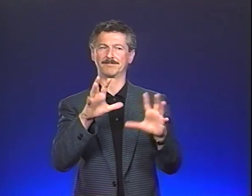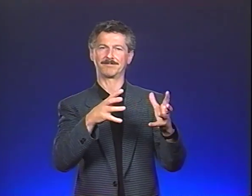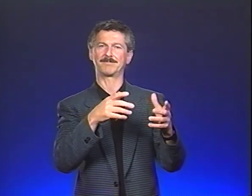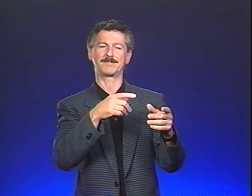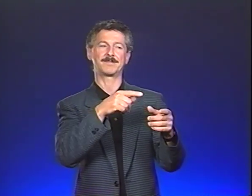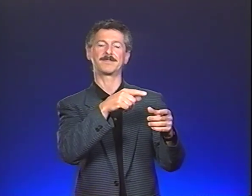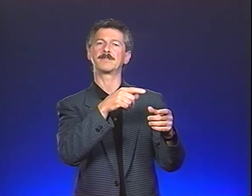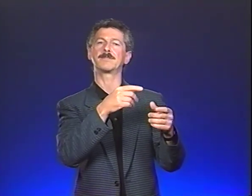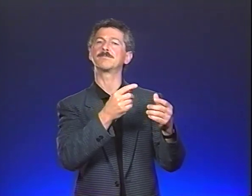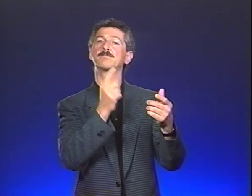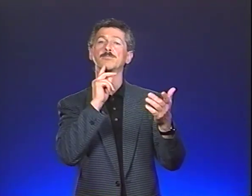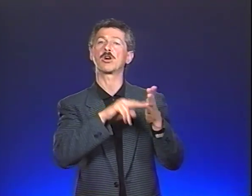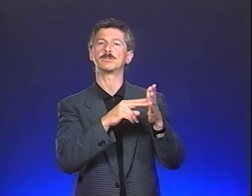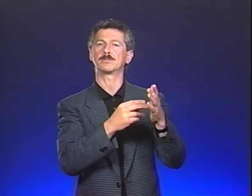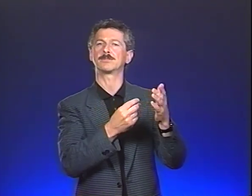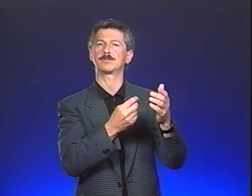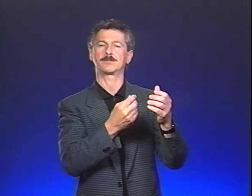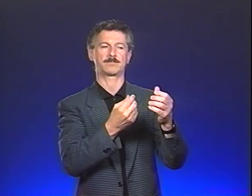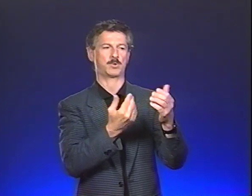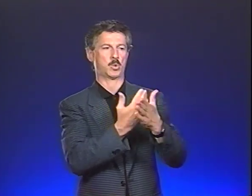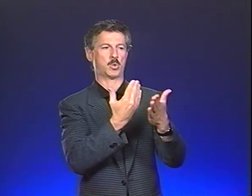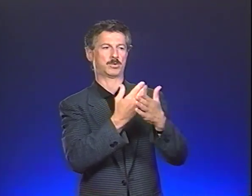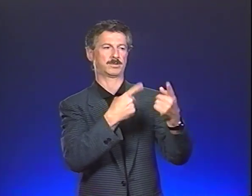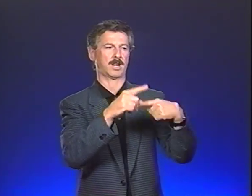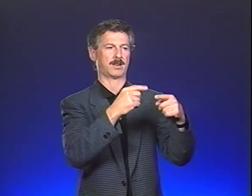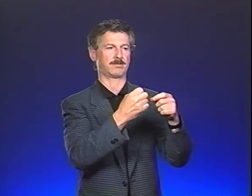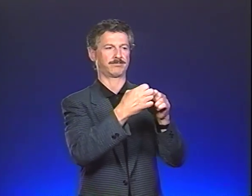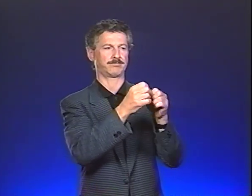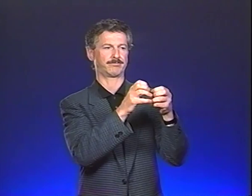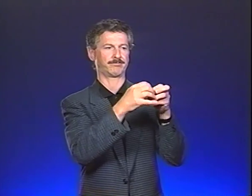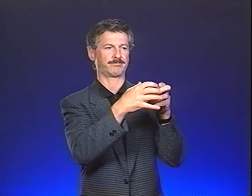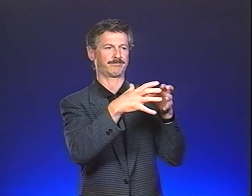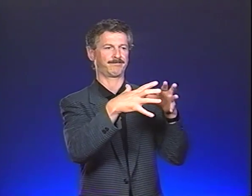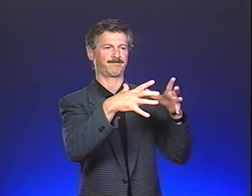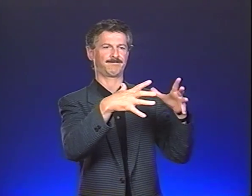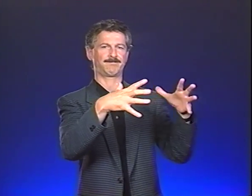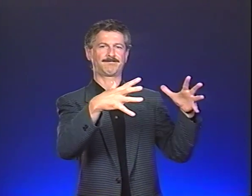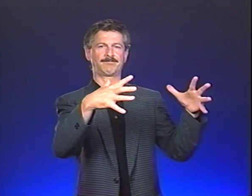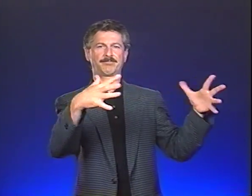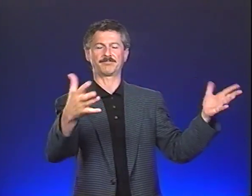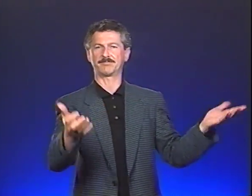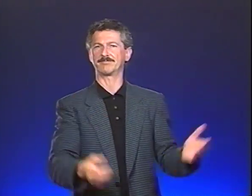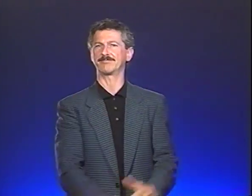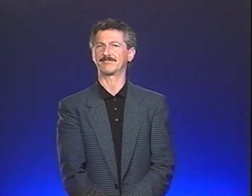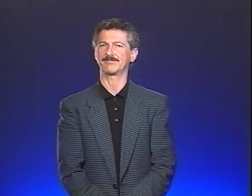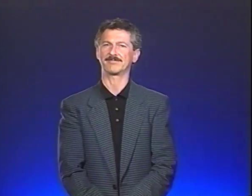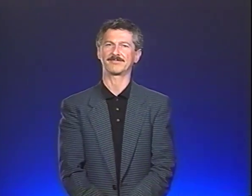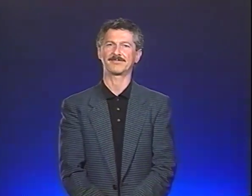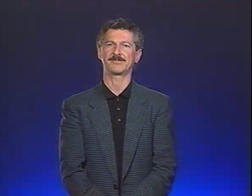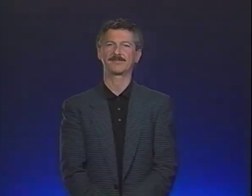compounding, and its purpose is to increase the lexicon of the language.